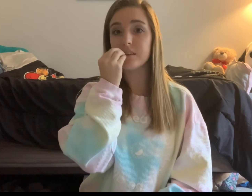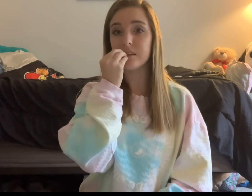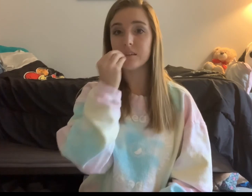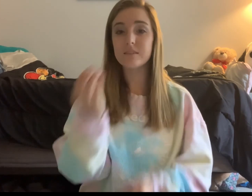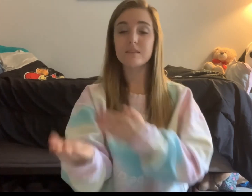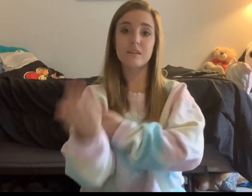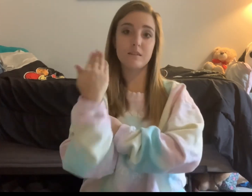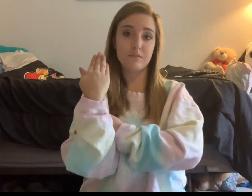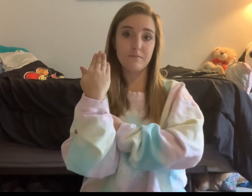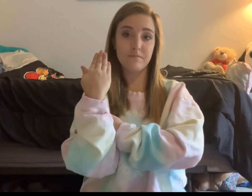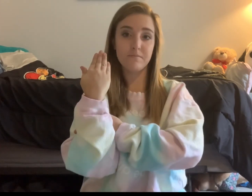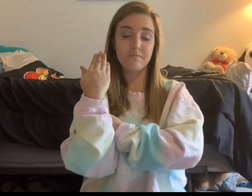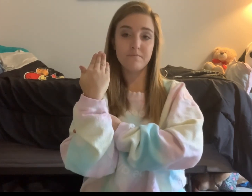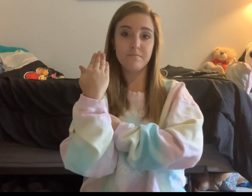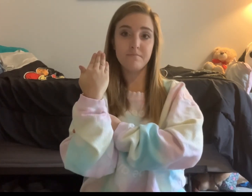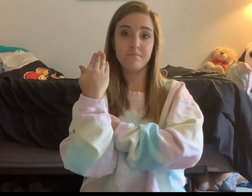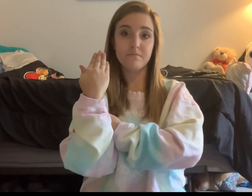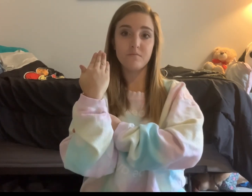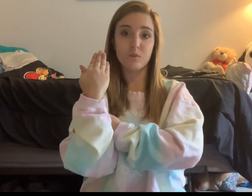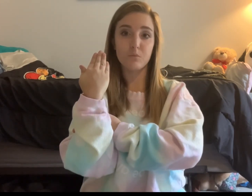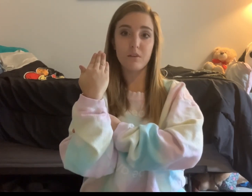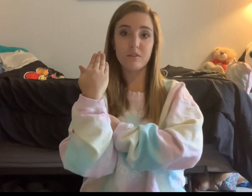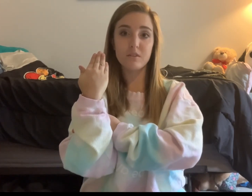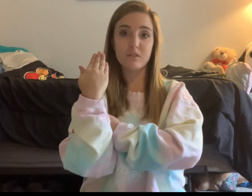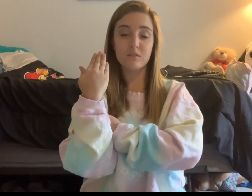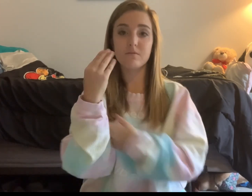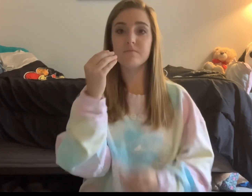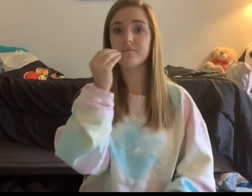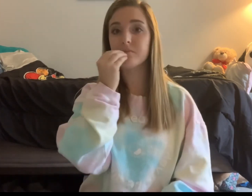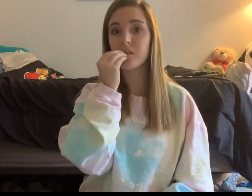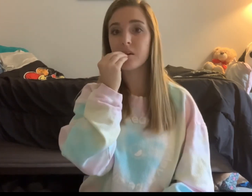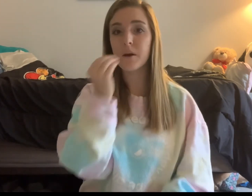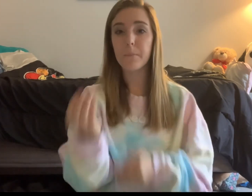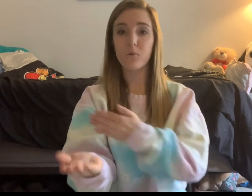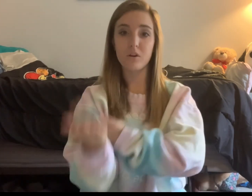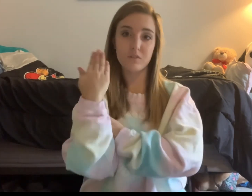eat. For breakfast, breakfast.